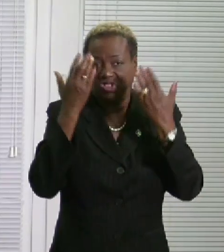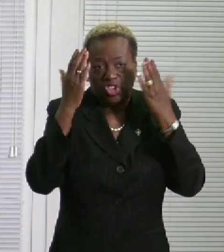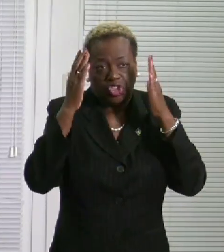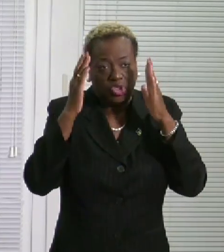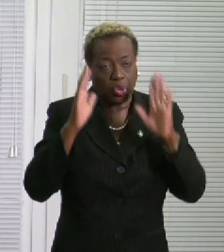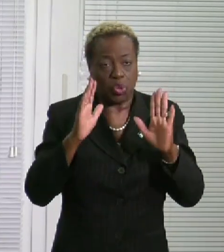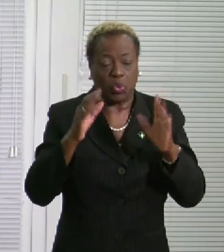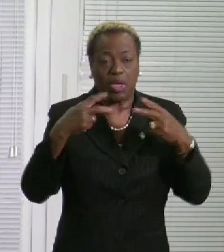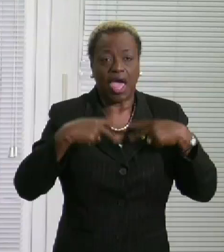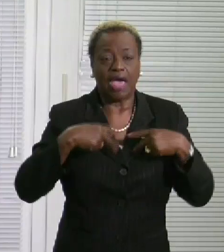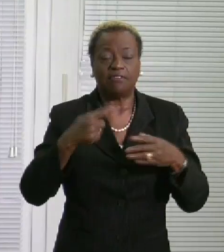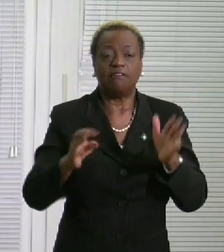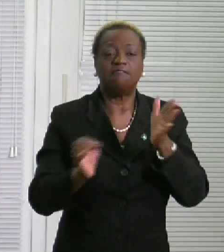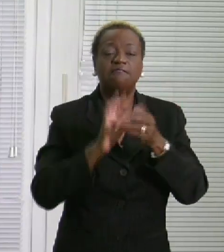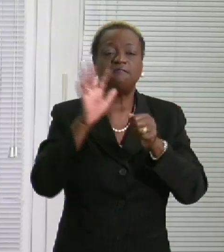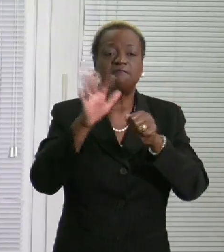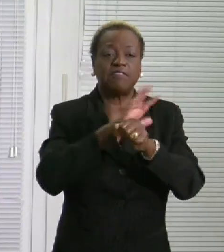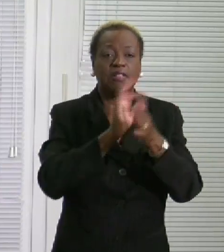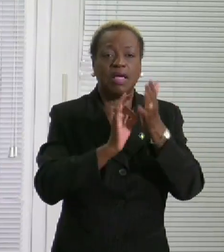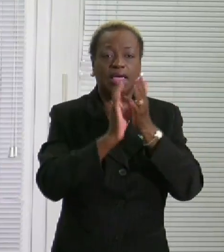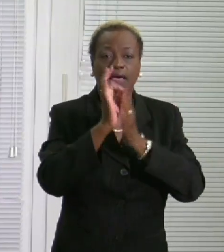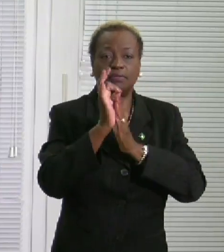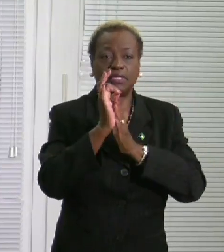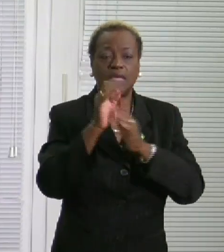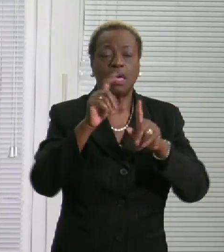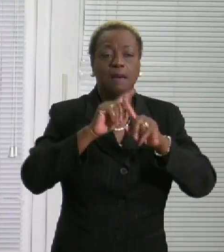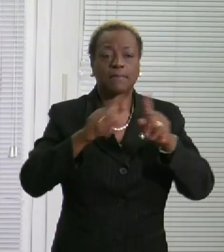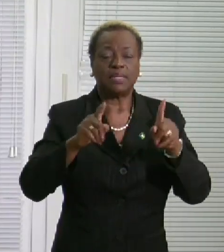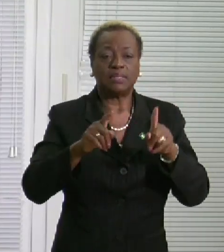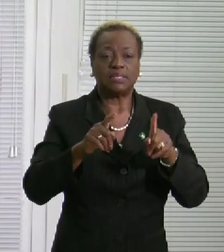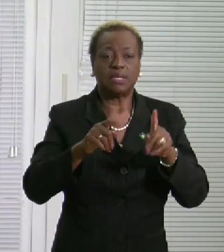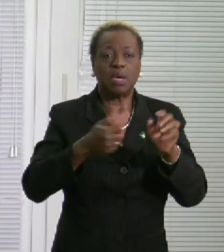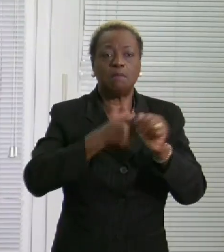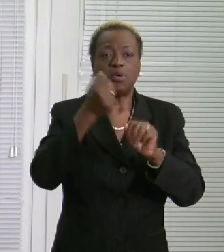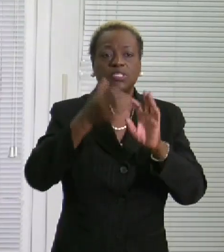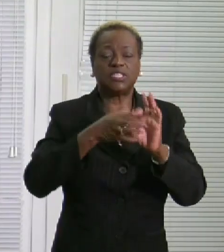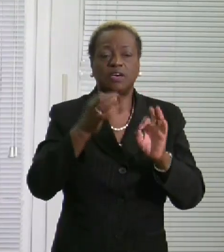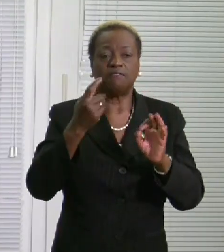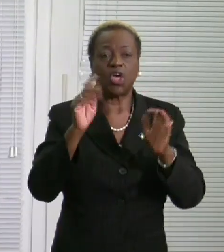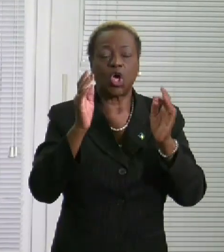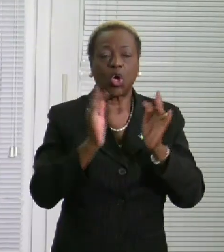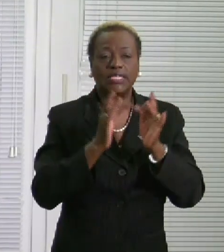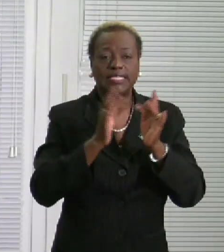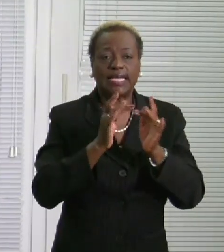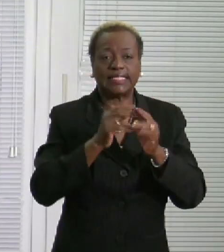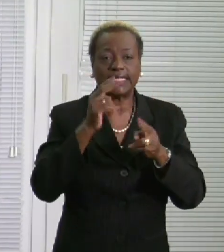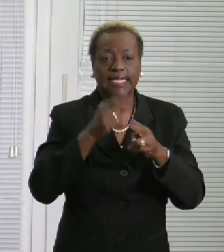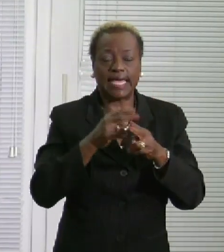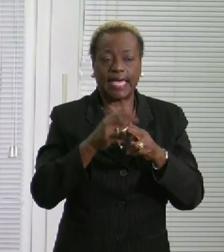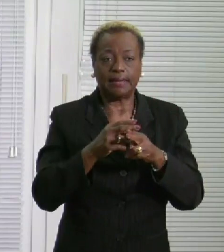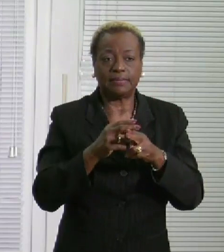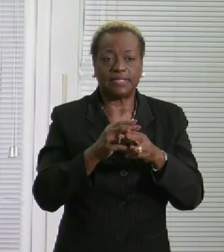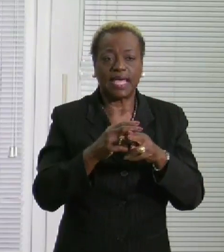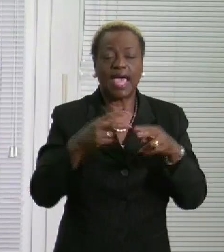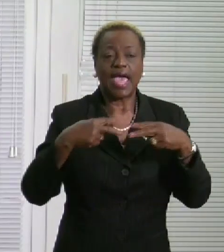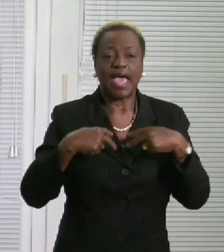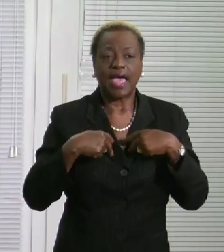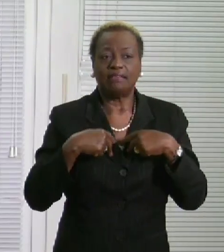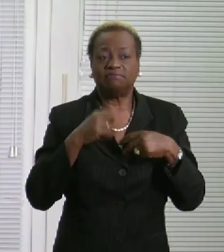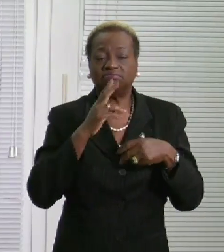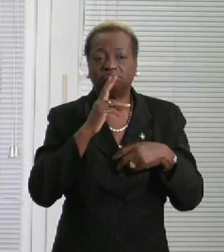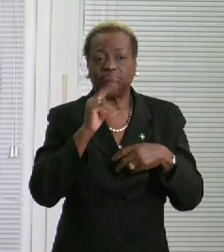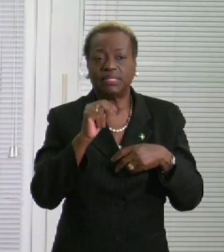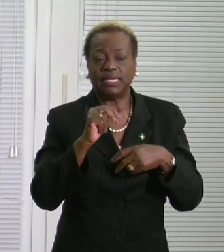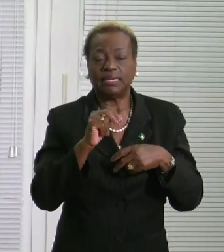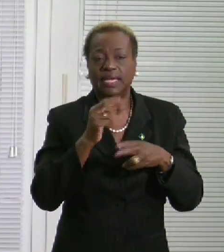count. But the majority, we are told that the majority of the contacts identified have been